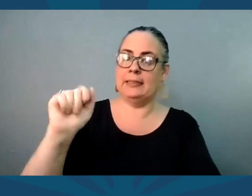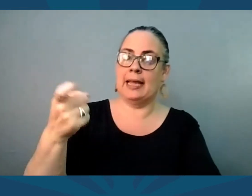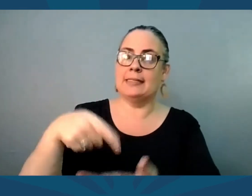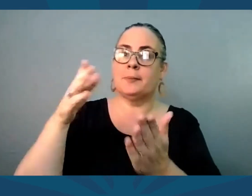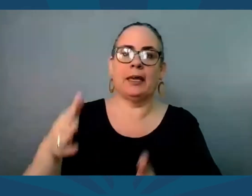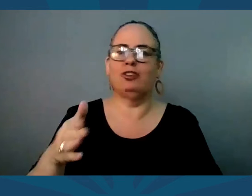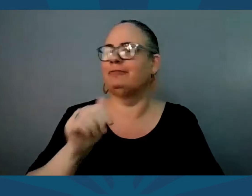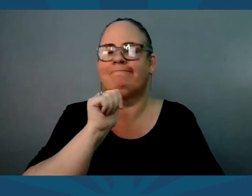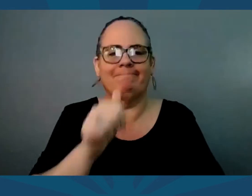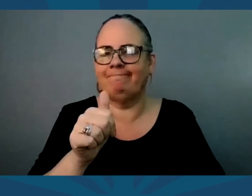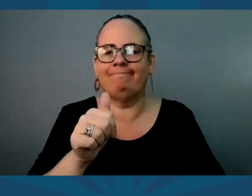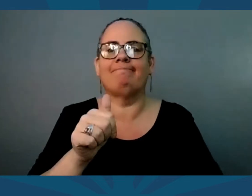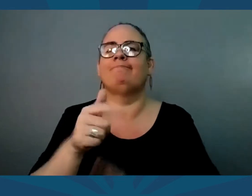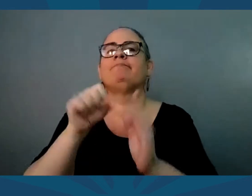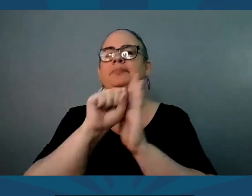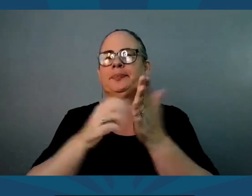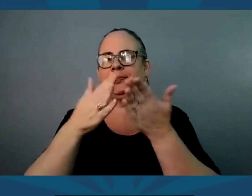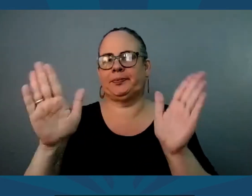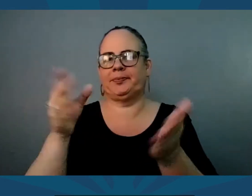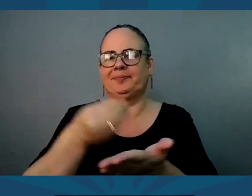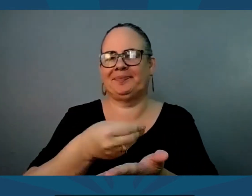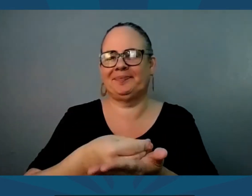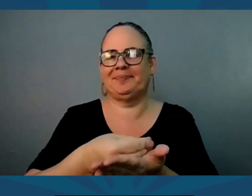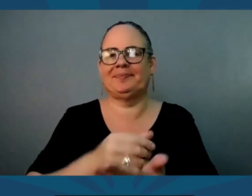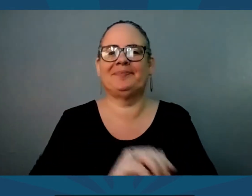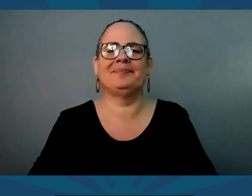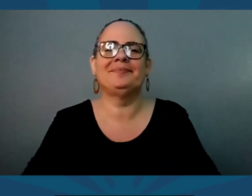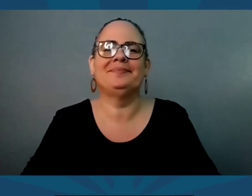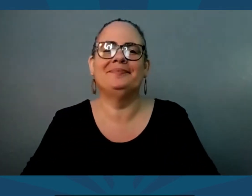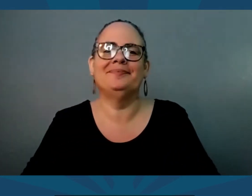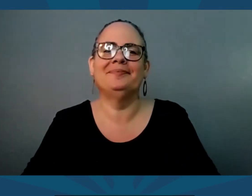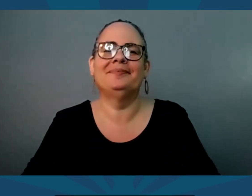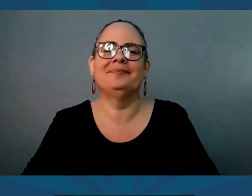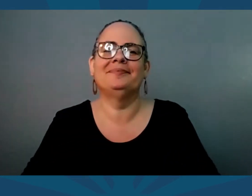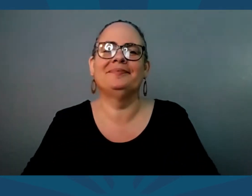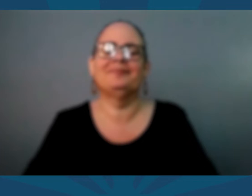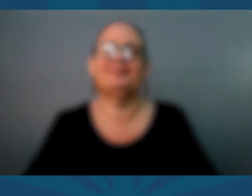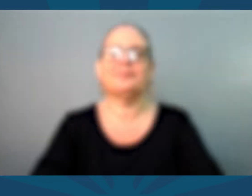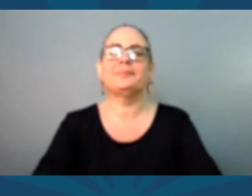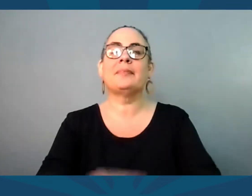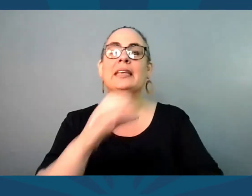Funding for clean elections does not come from taxpayer money from the state general fund.